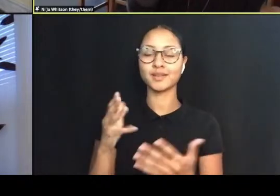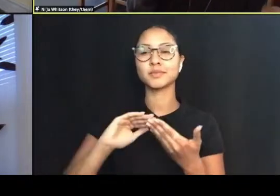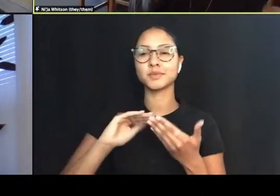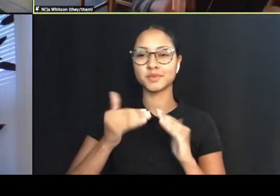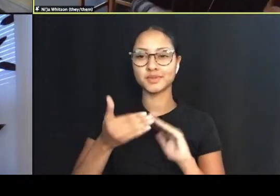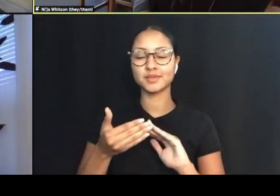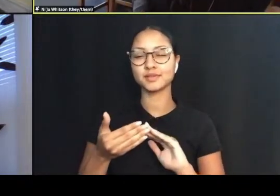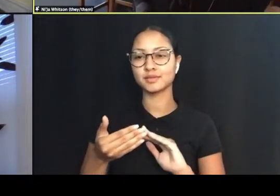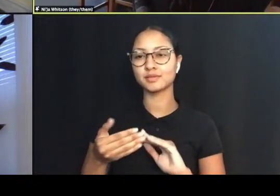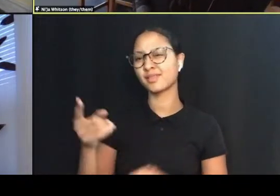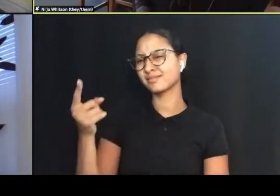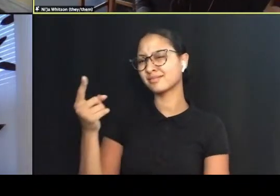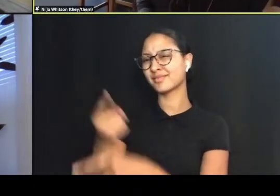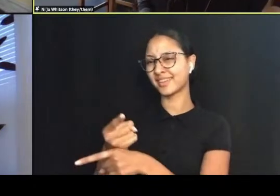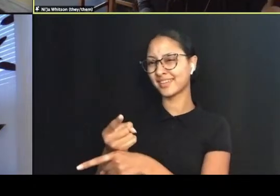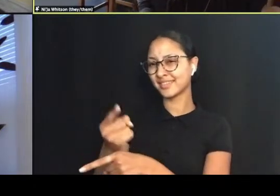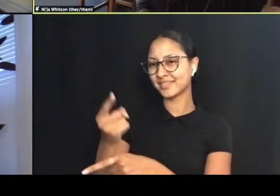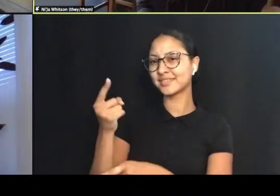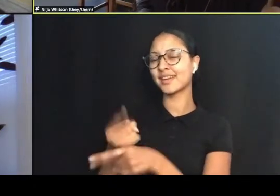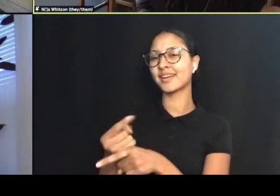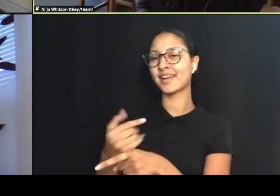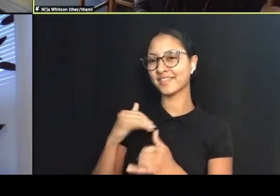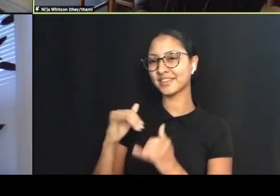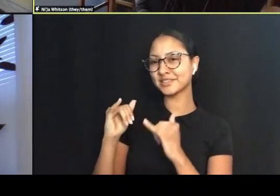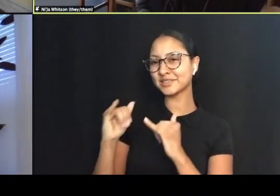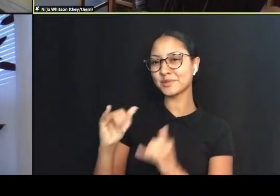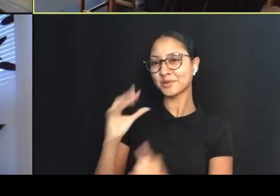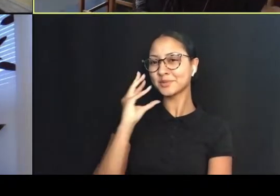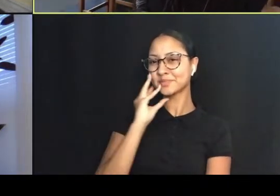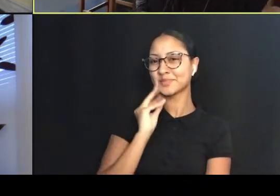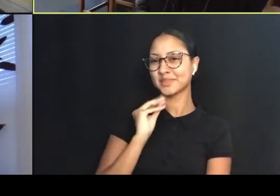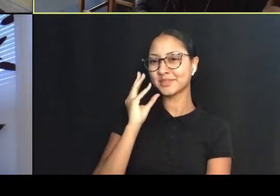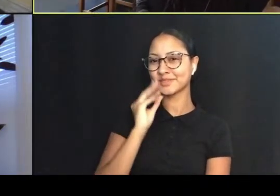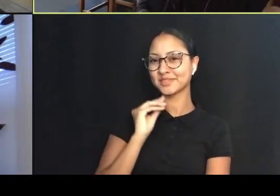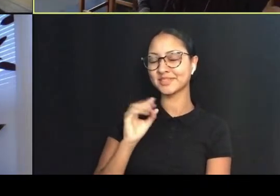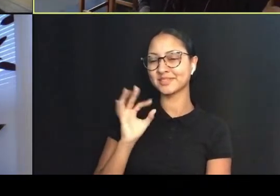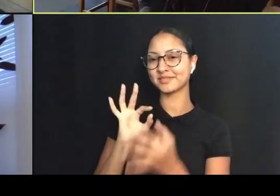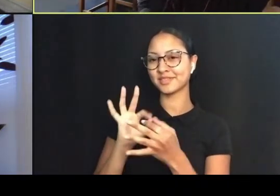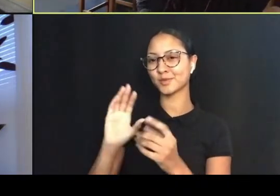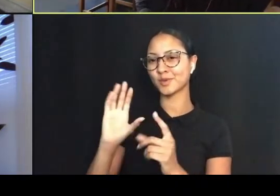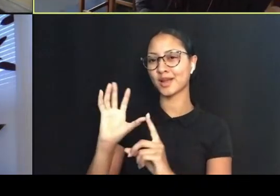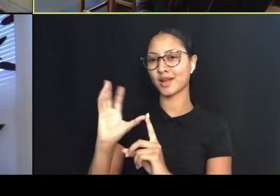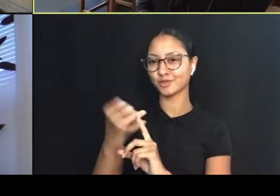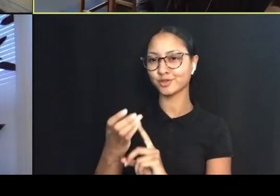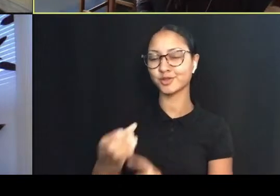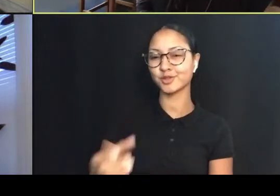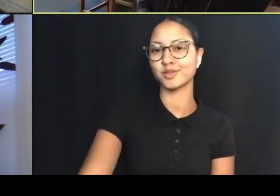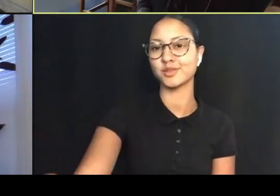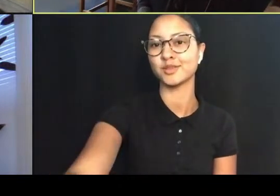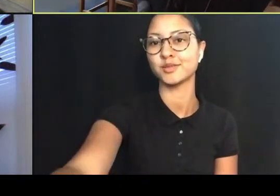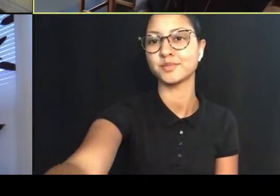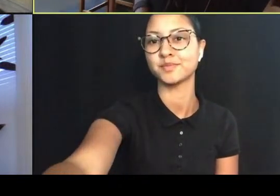similar intersections. Like the culture has been, I think about like, I was in dance teams and